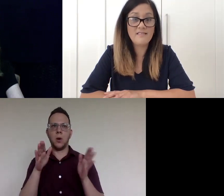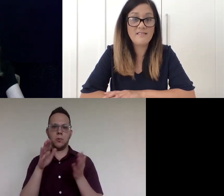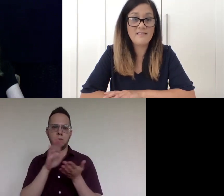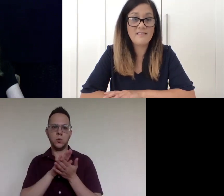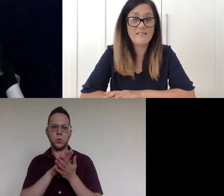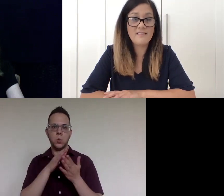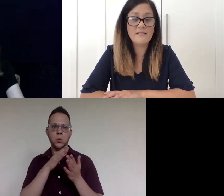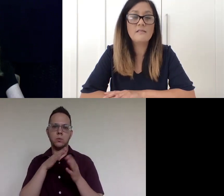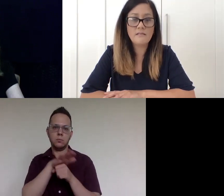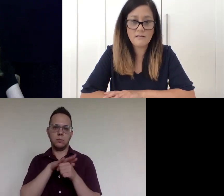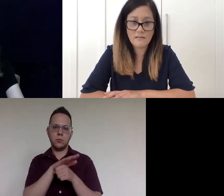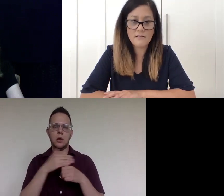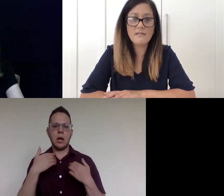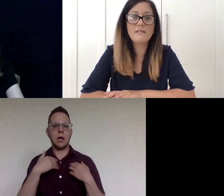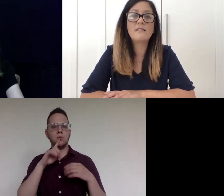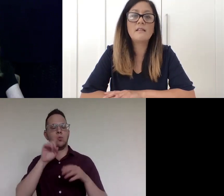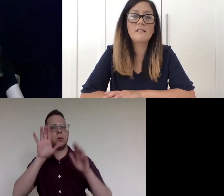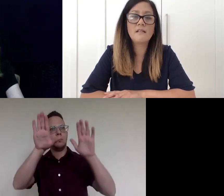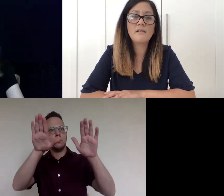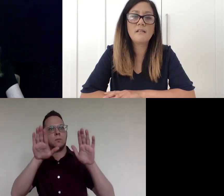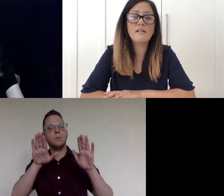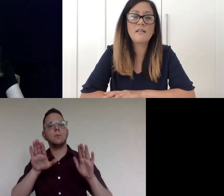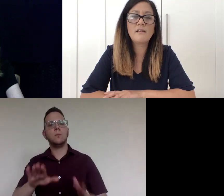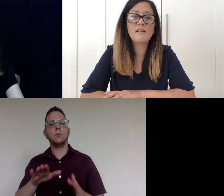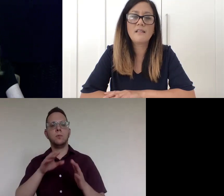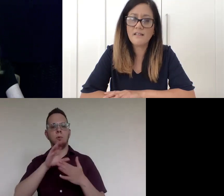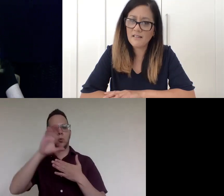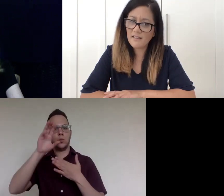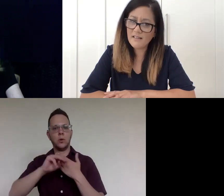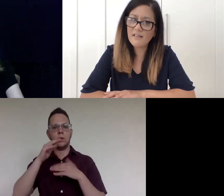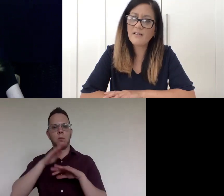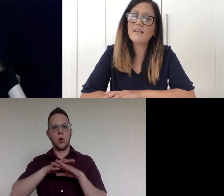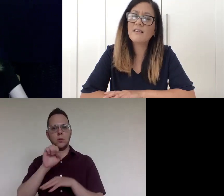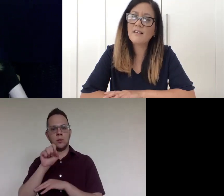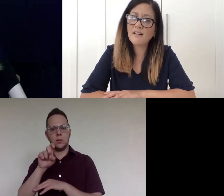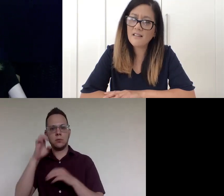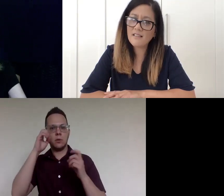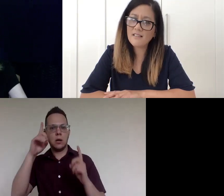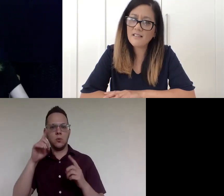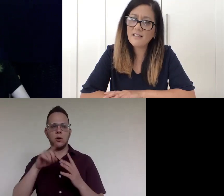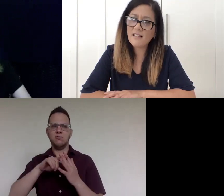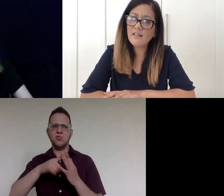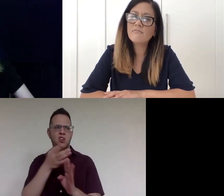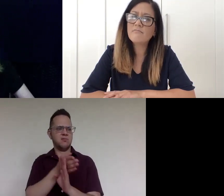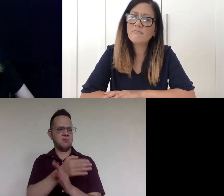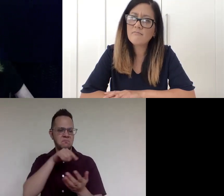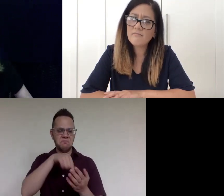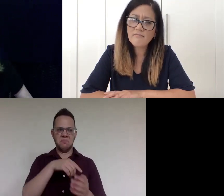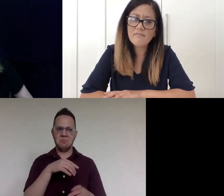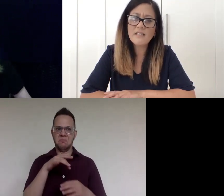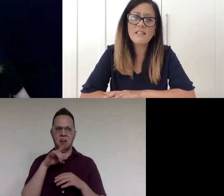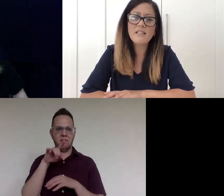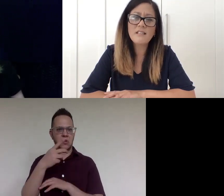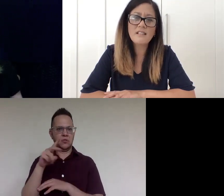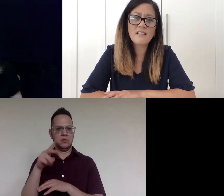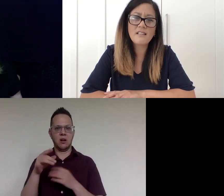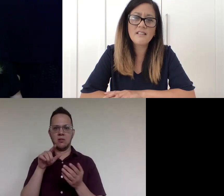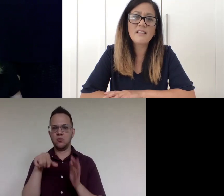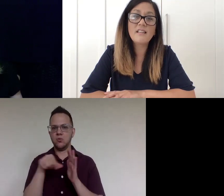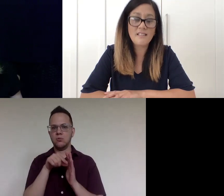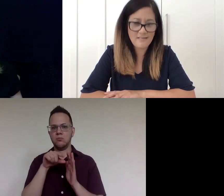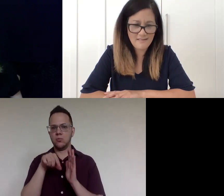like sex education should start in elementary school. San Francisco, in their public school system, has a fantastic sex